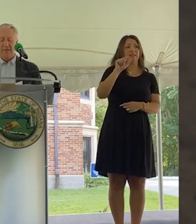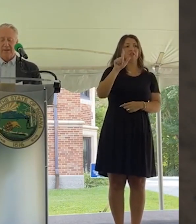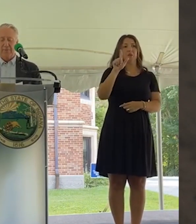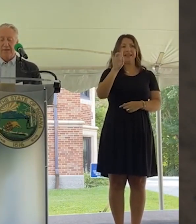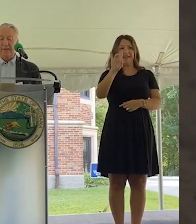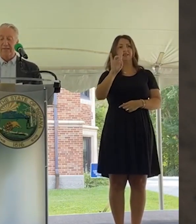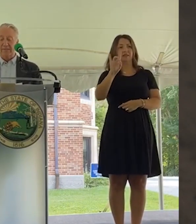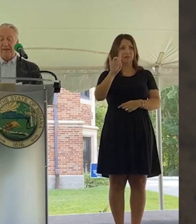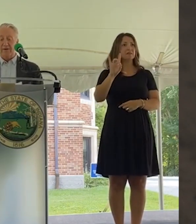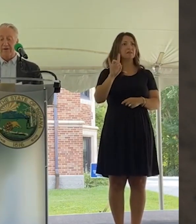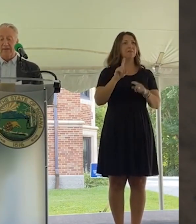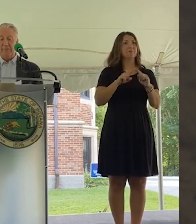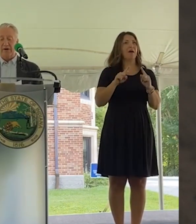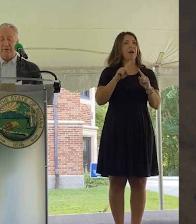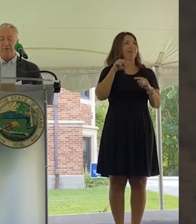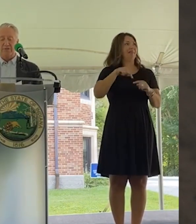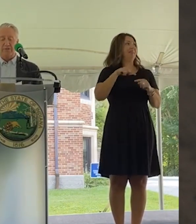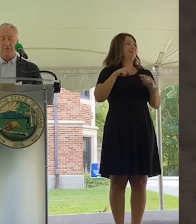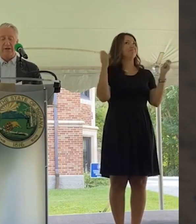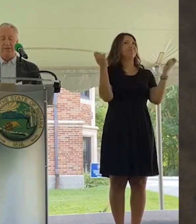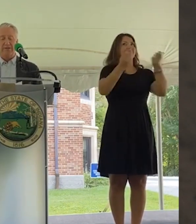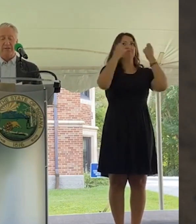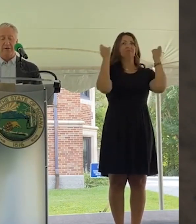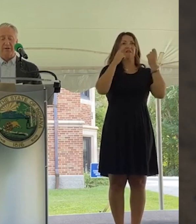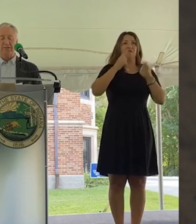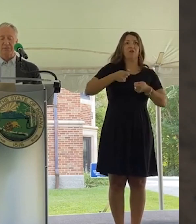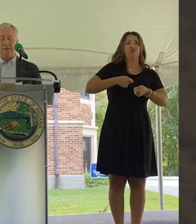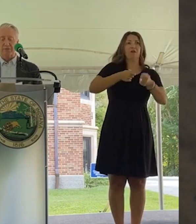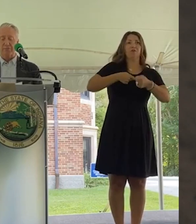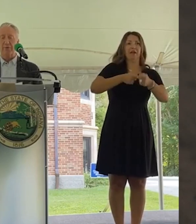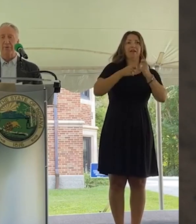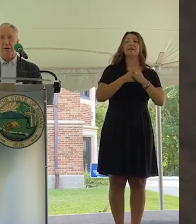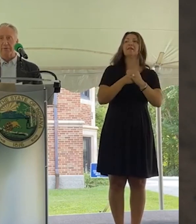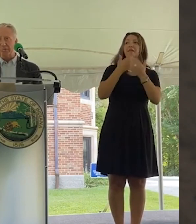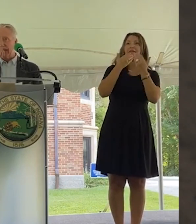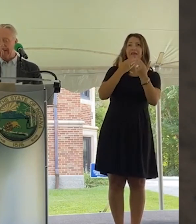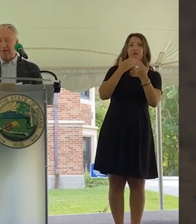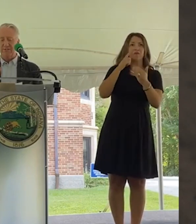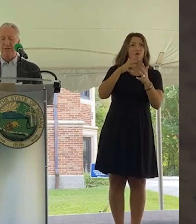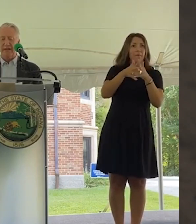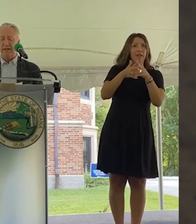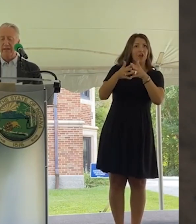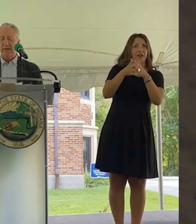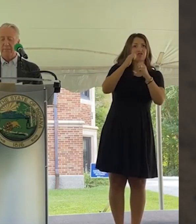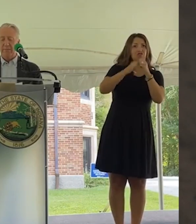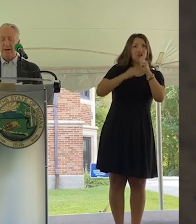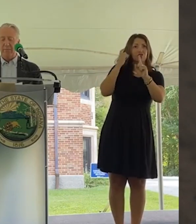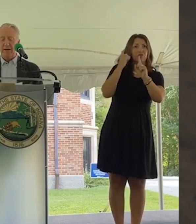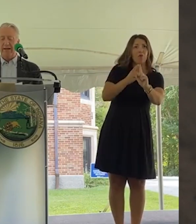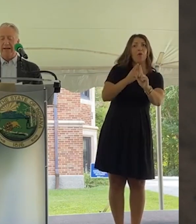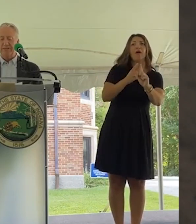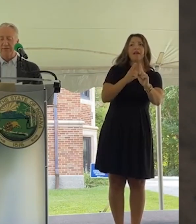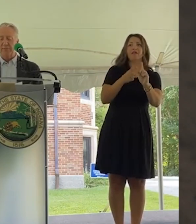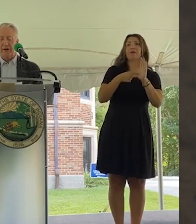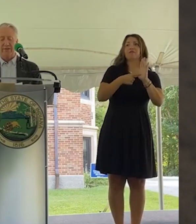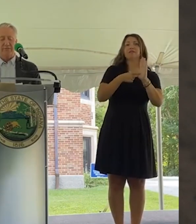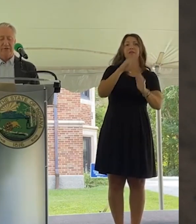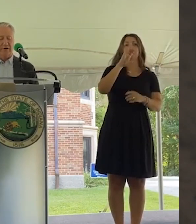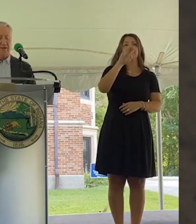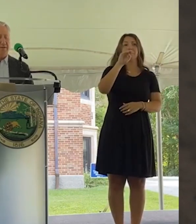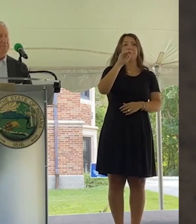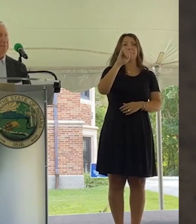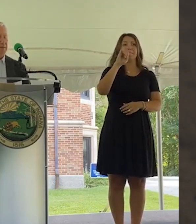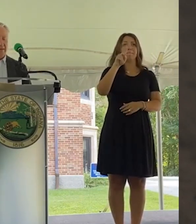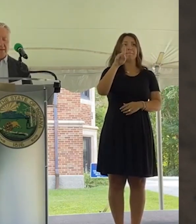groundbreaking. I would like to thank our key partners on the project, American Structure Point, represented here today by Mike Castor and